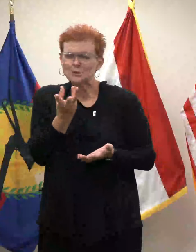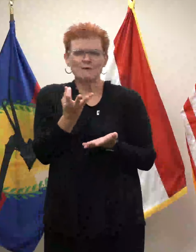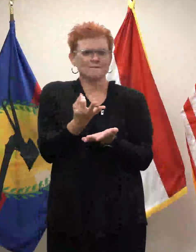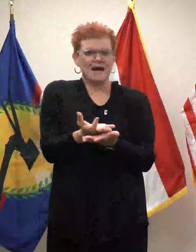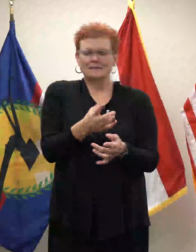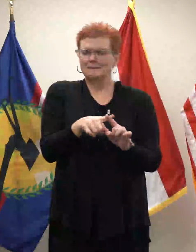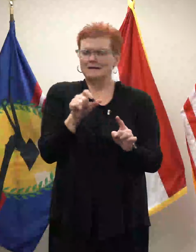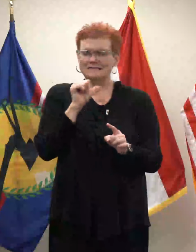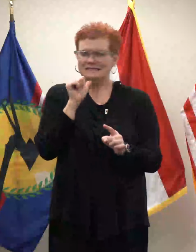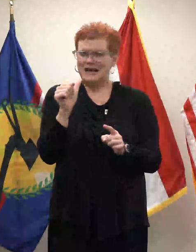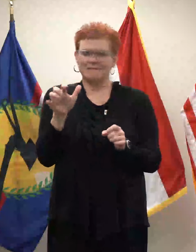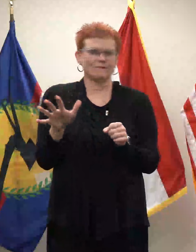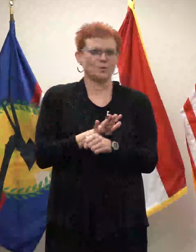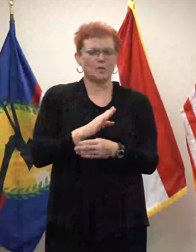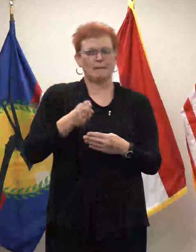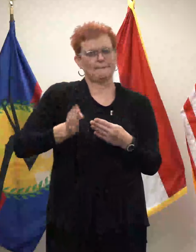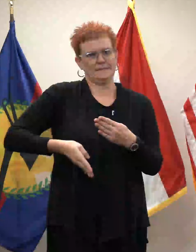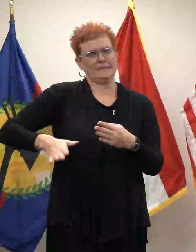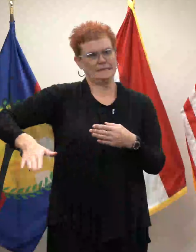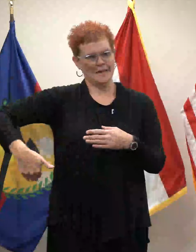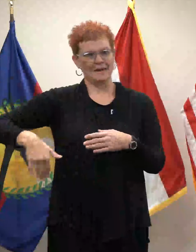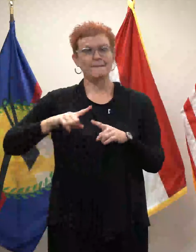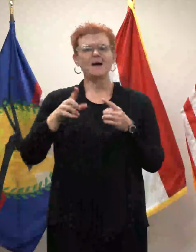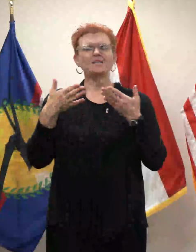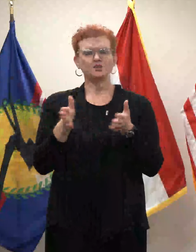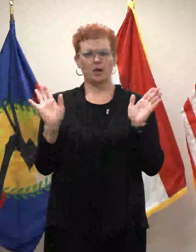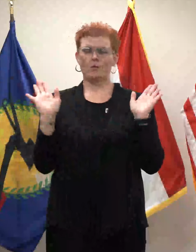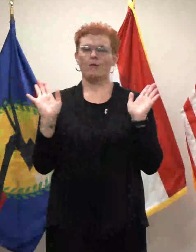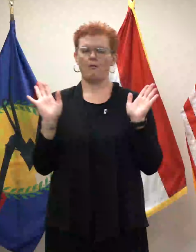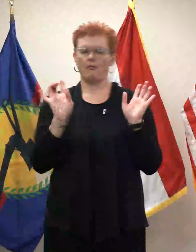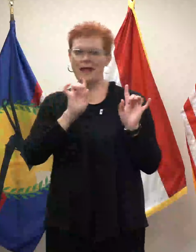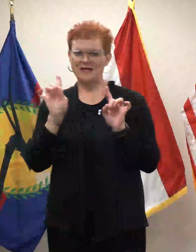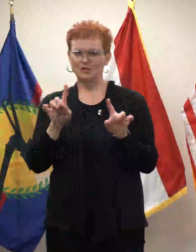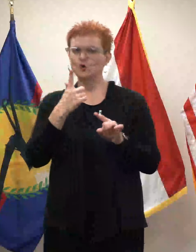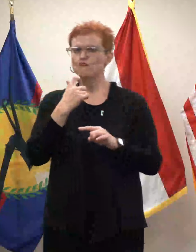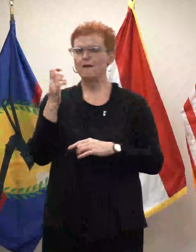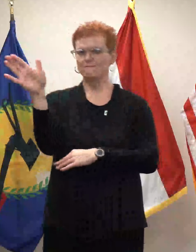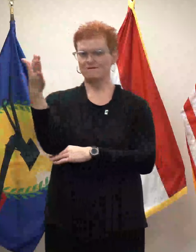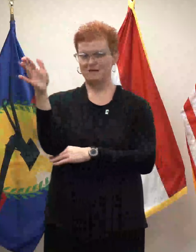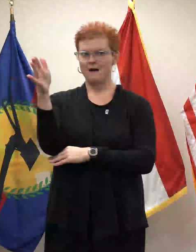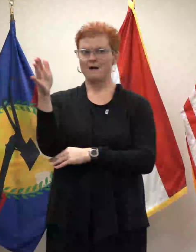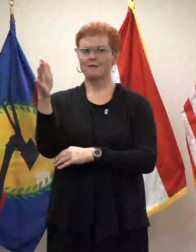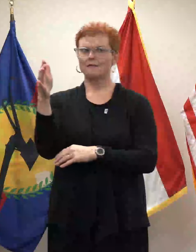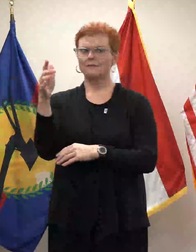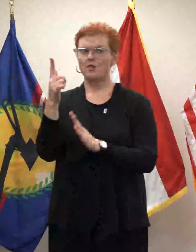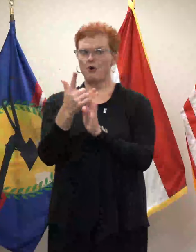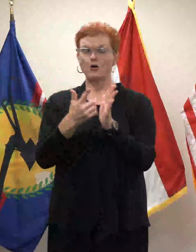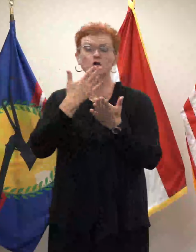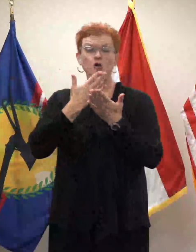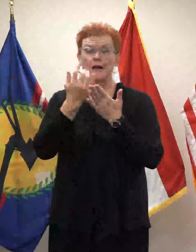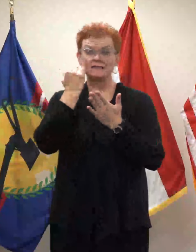that is not yet complete. But in a general sense, red flag laws are a good idea. They're